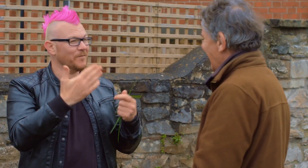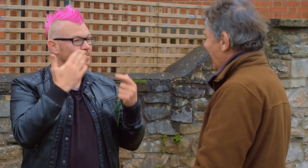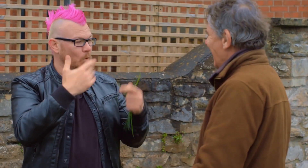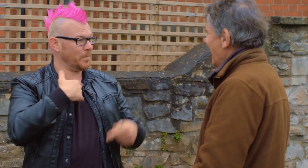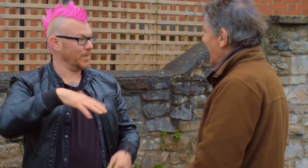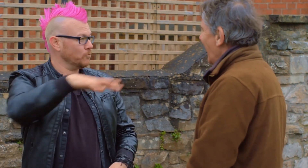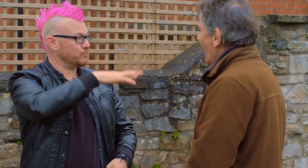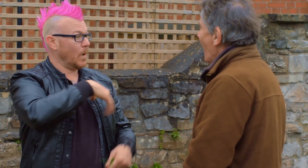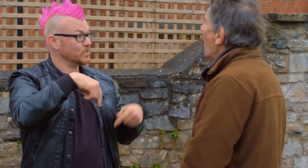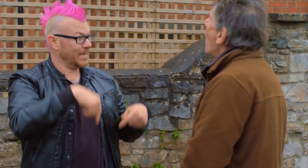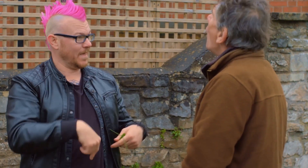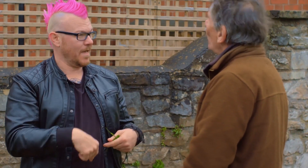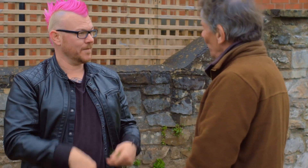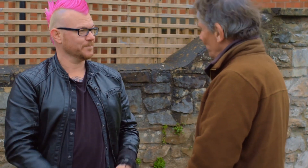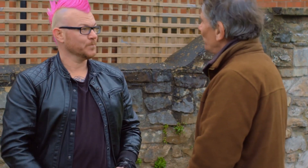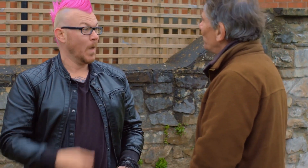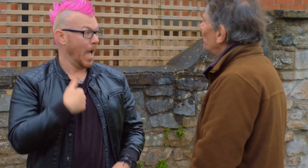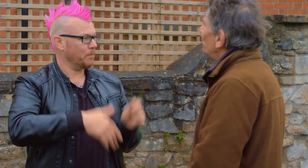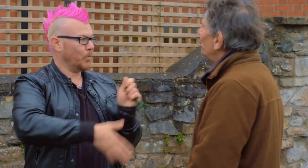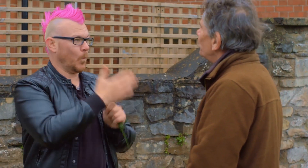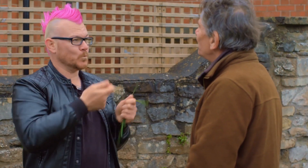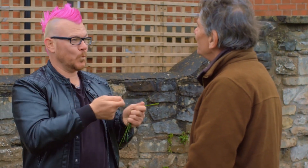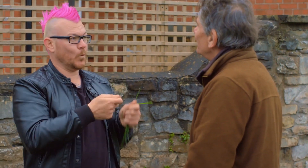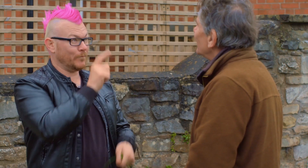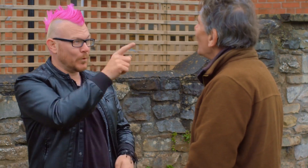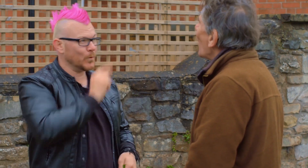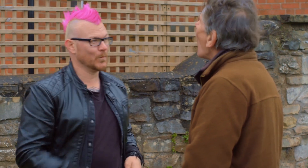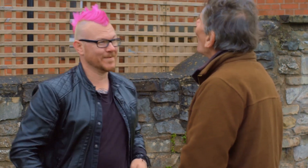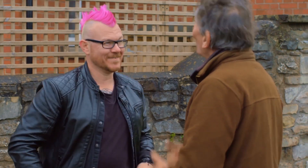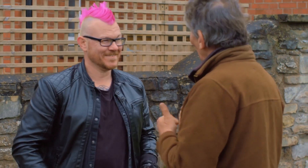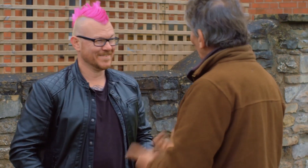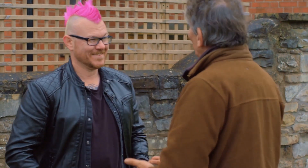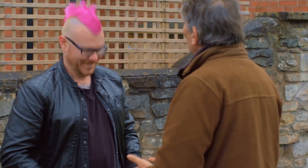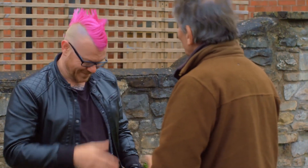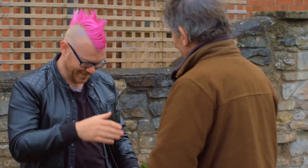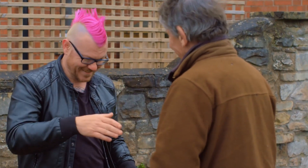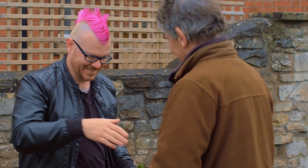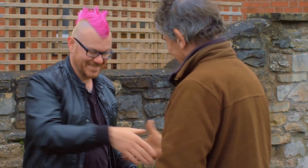Thank you for showing me around here. I'm off to cook for you. Thank you.